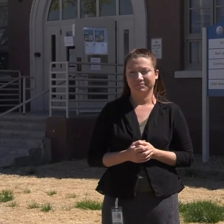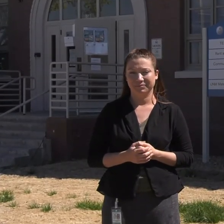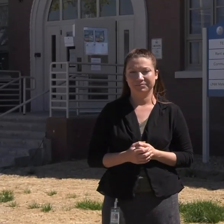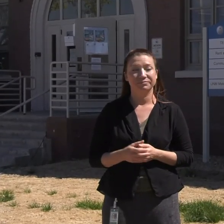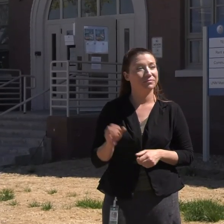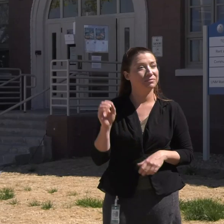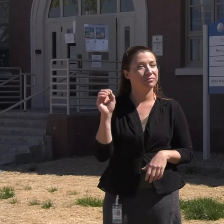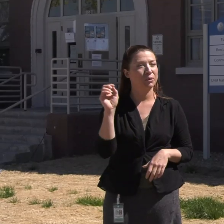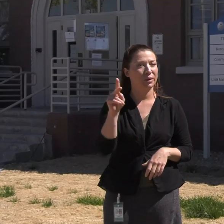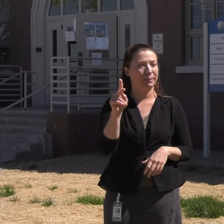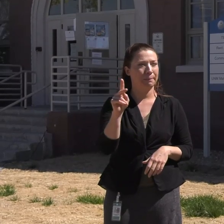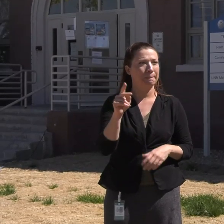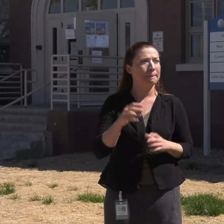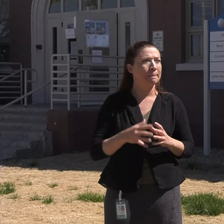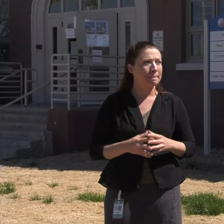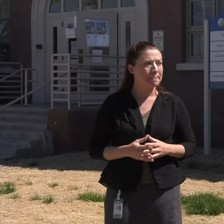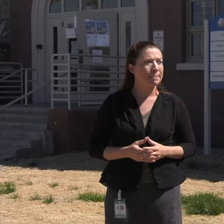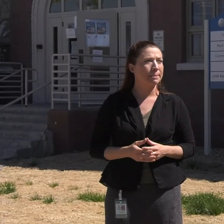Okay, the